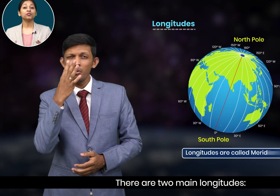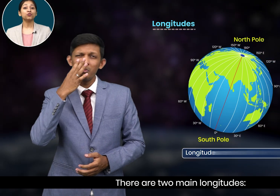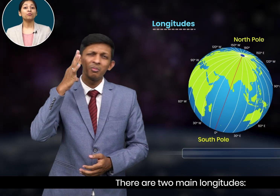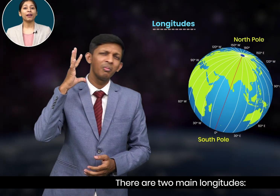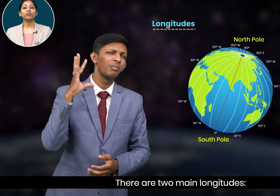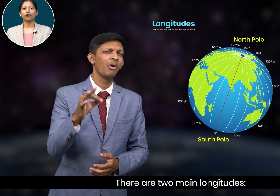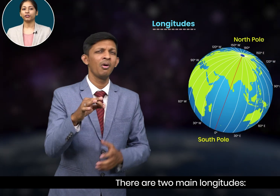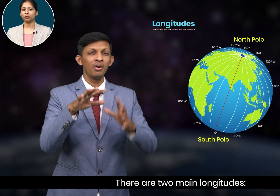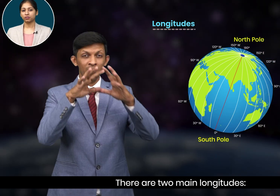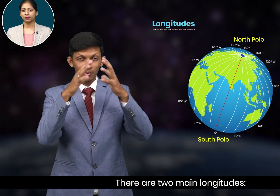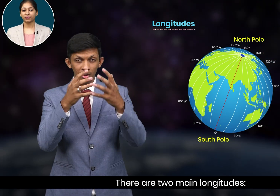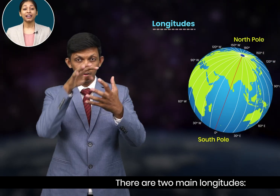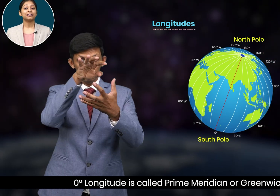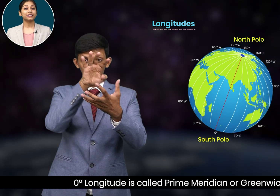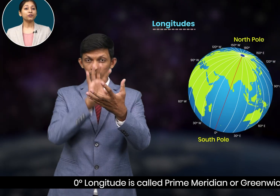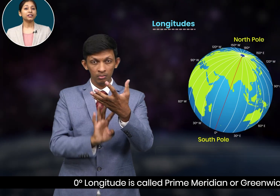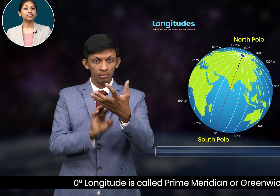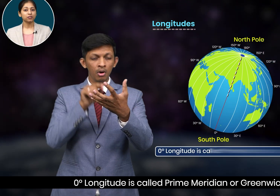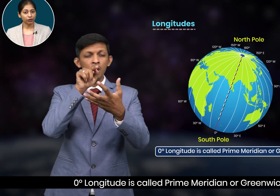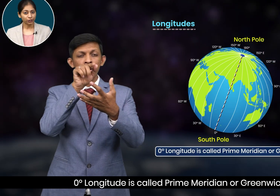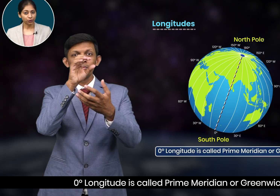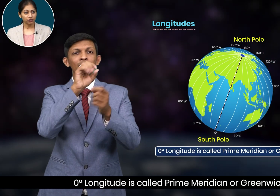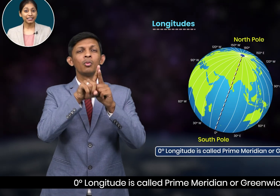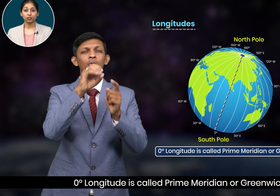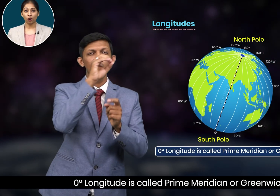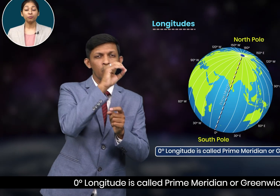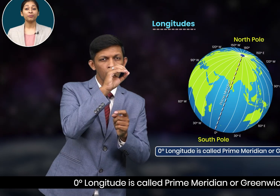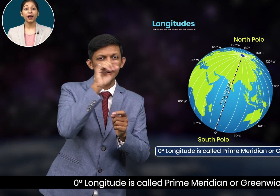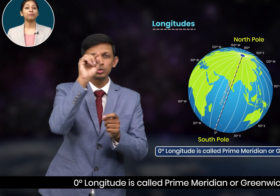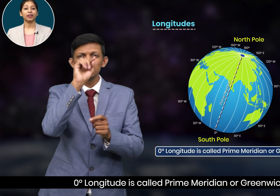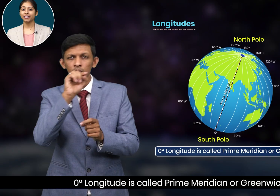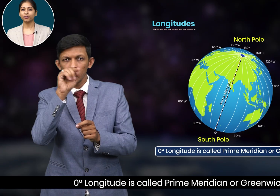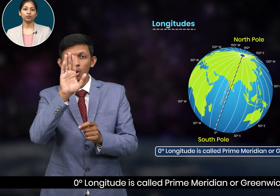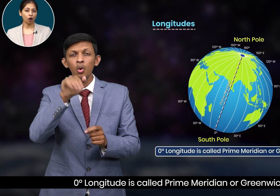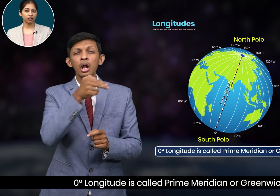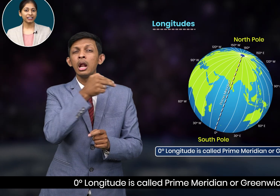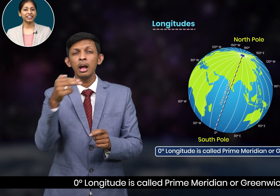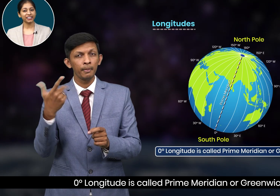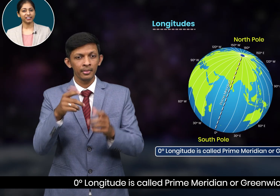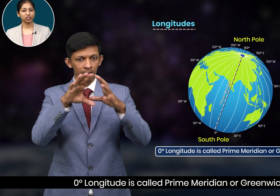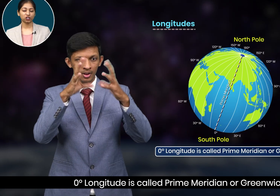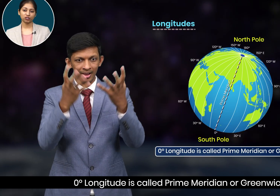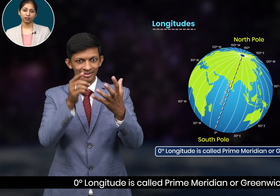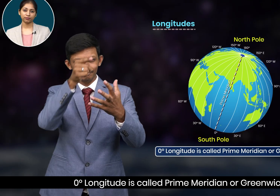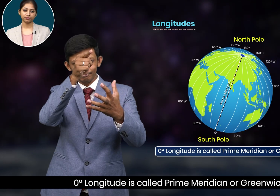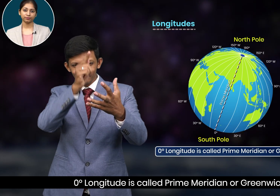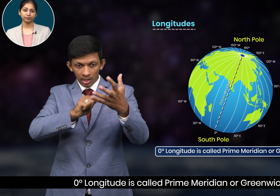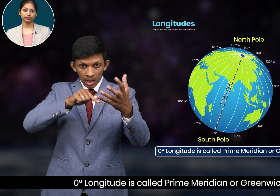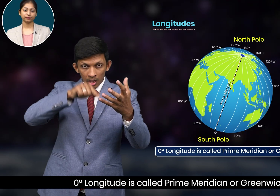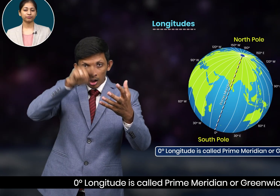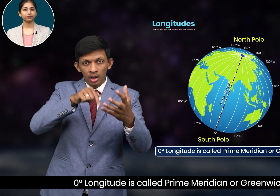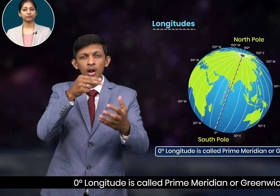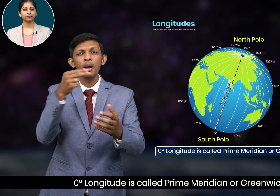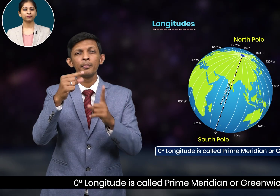There are two main longitudes. 0 degrees longitude is called prime meridian or Greenwich.